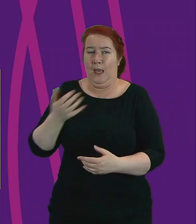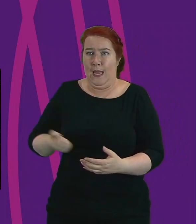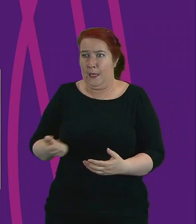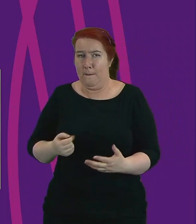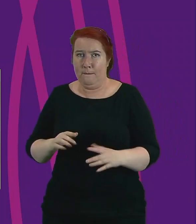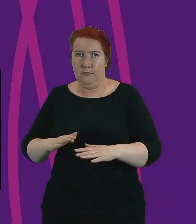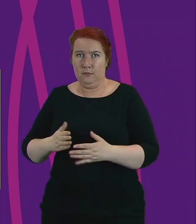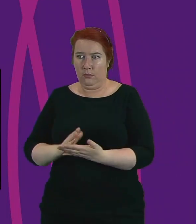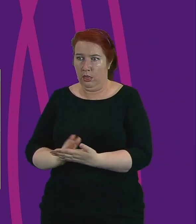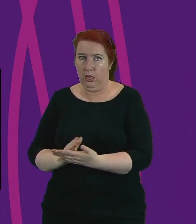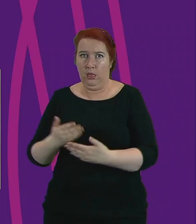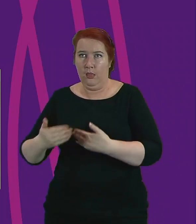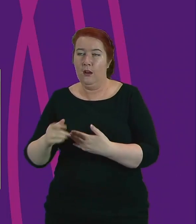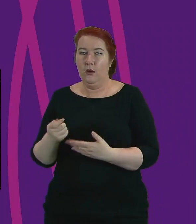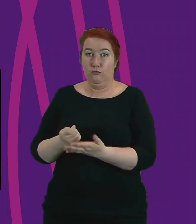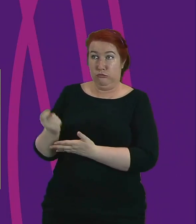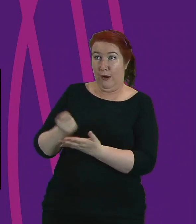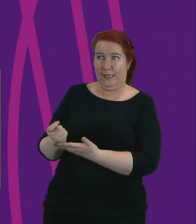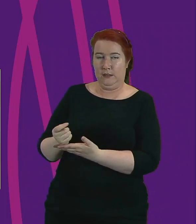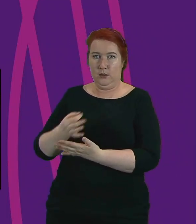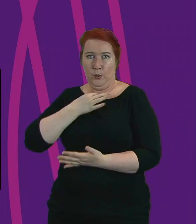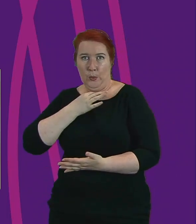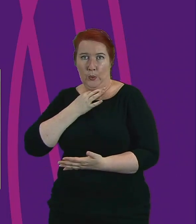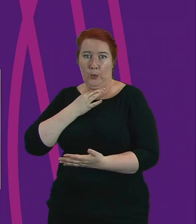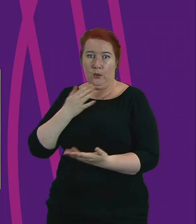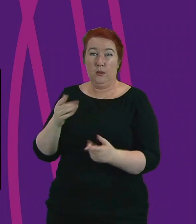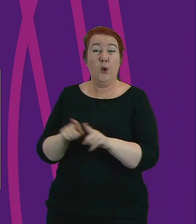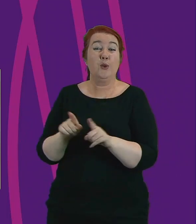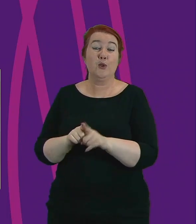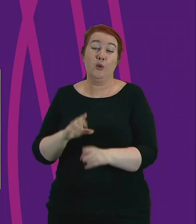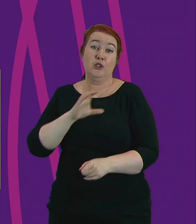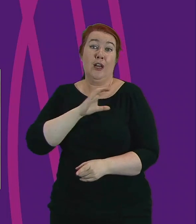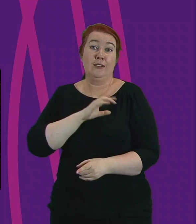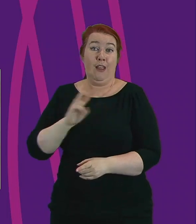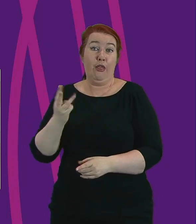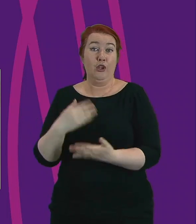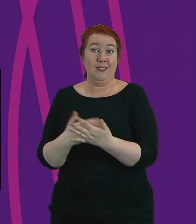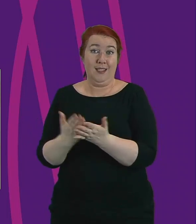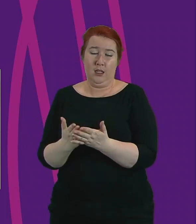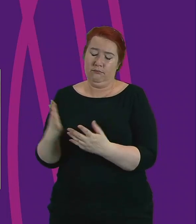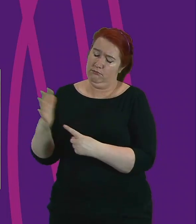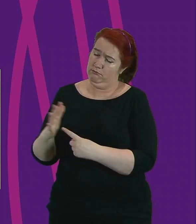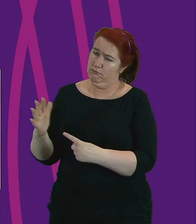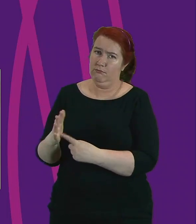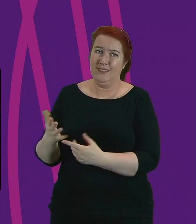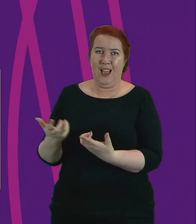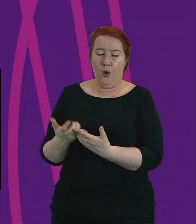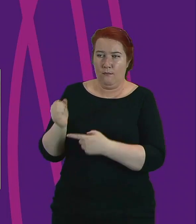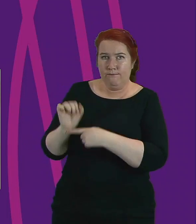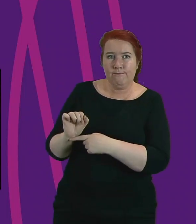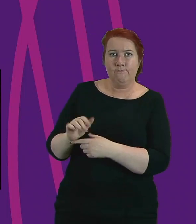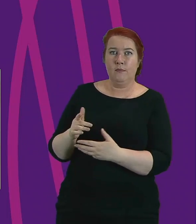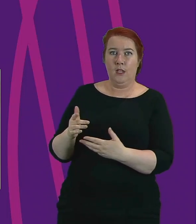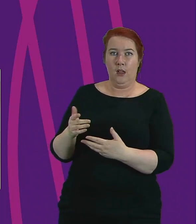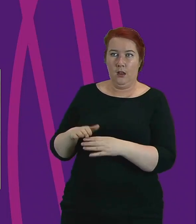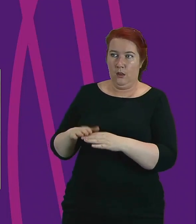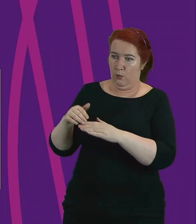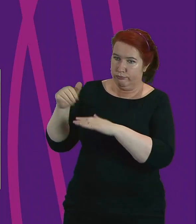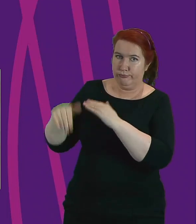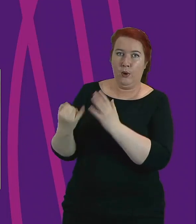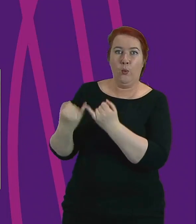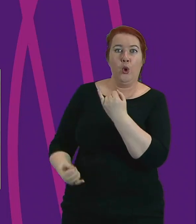insecure tenancies. The third sector too has a key role to play in prevention, in improving health, and many from this sector